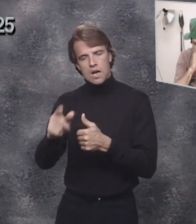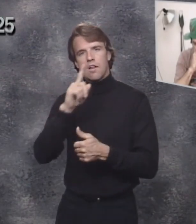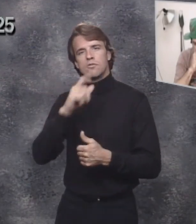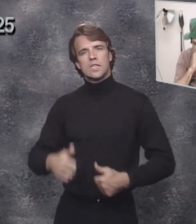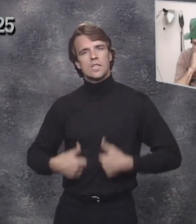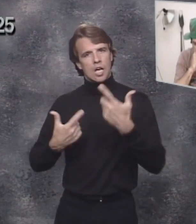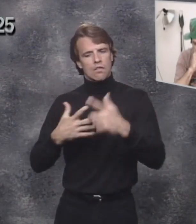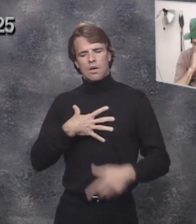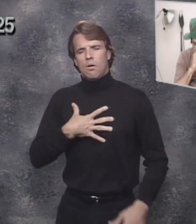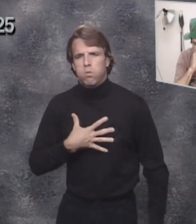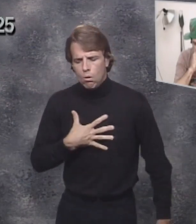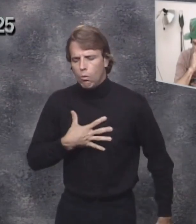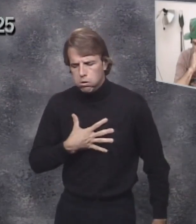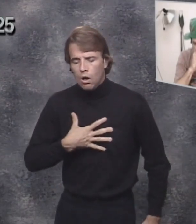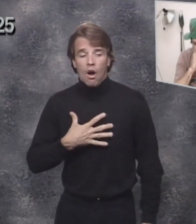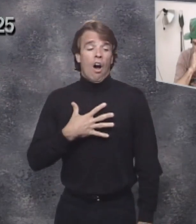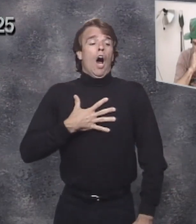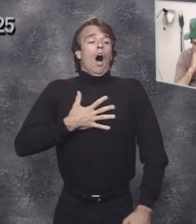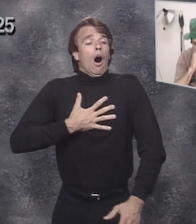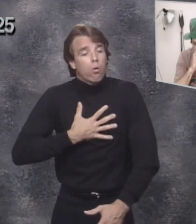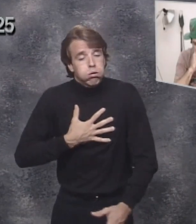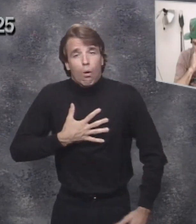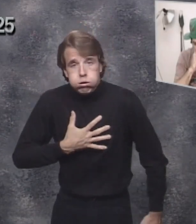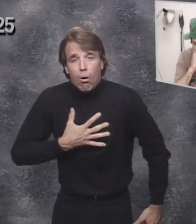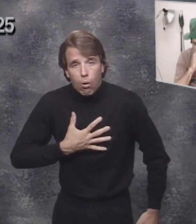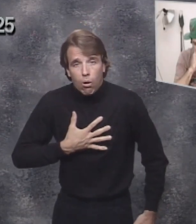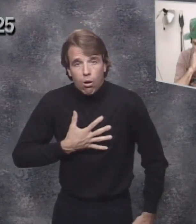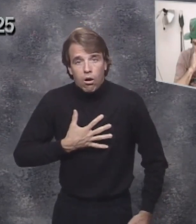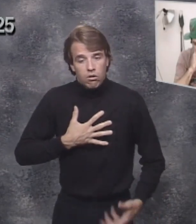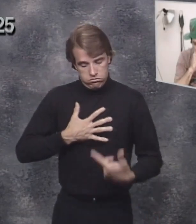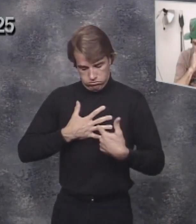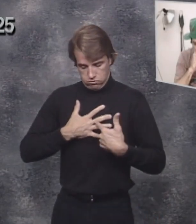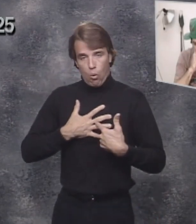This sign reflects what really happens when you cough.